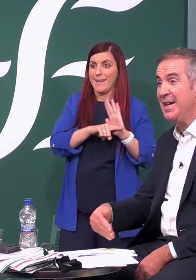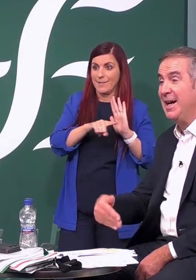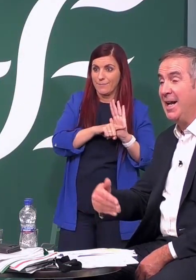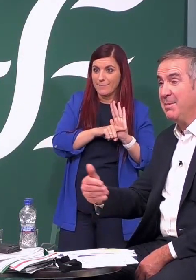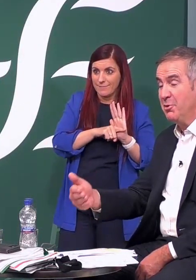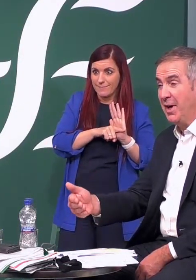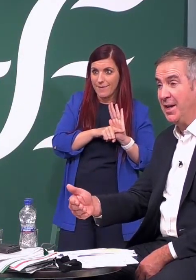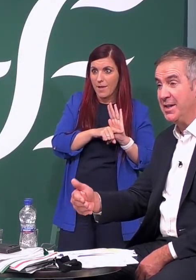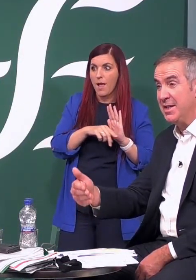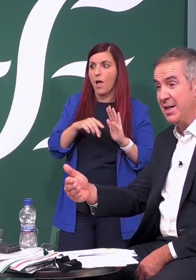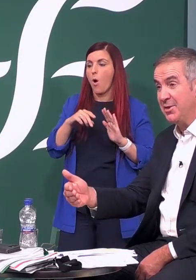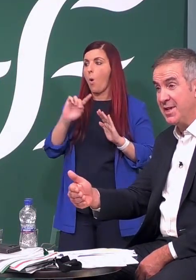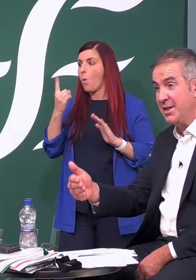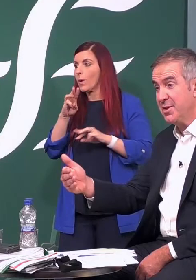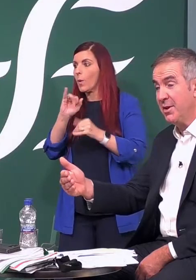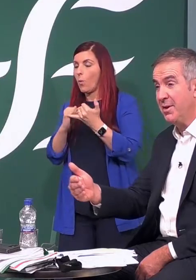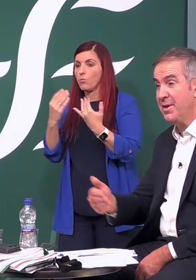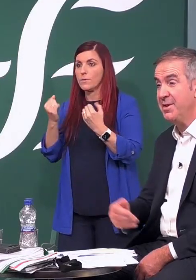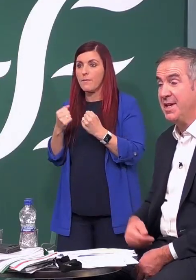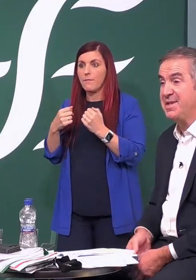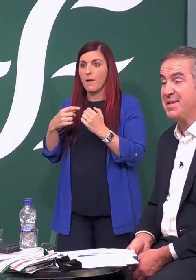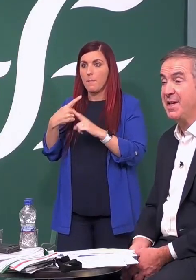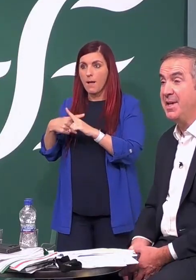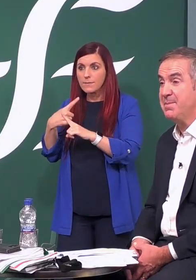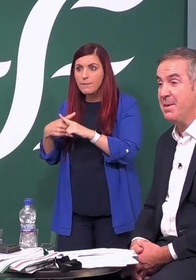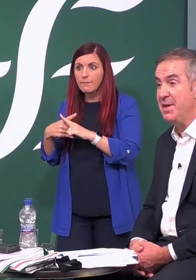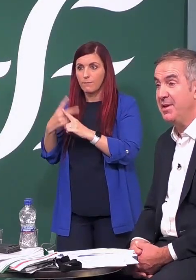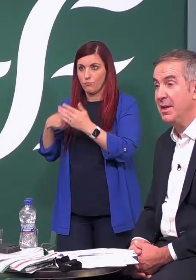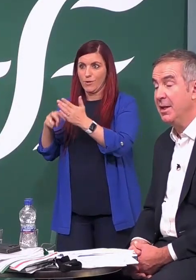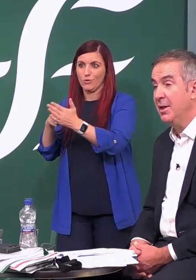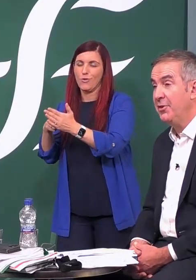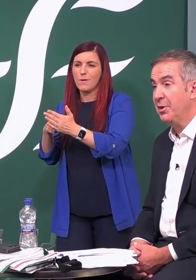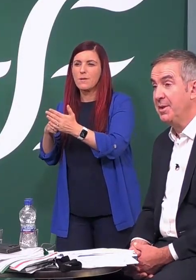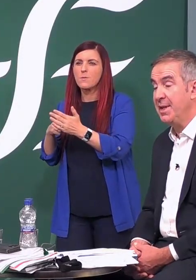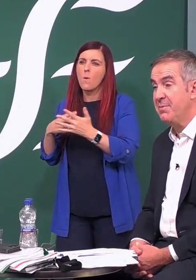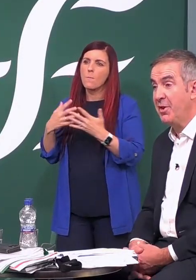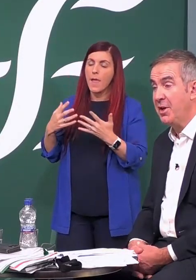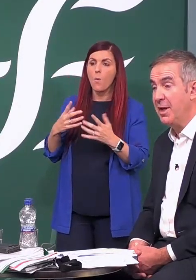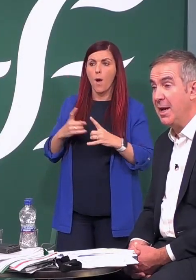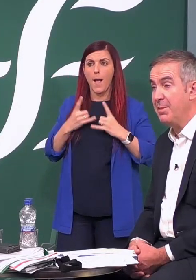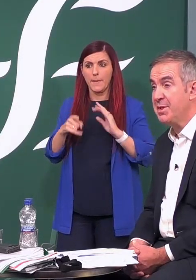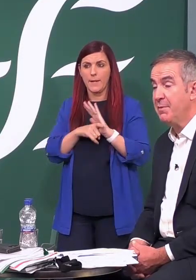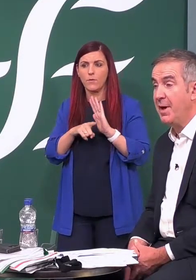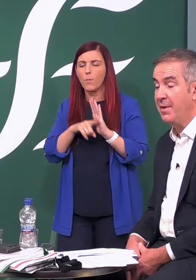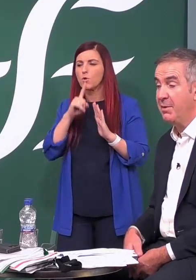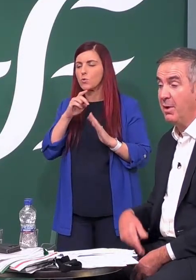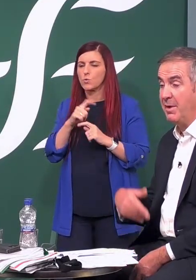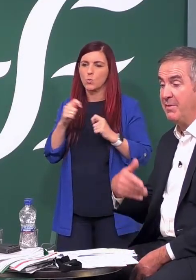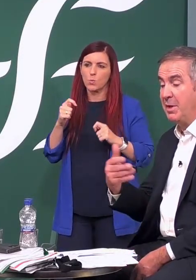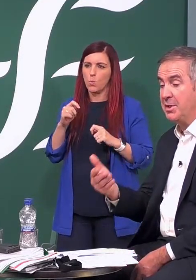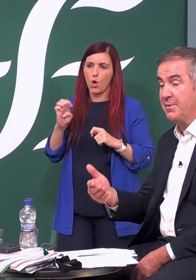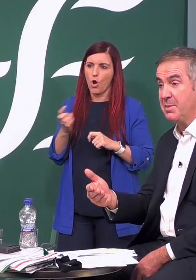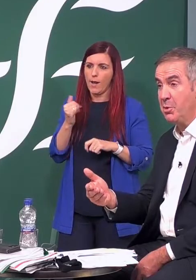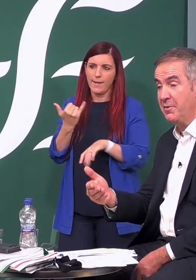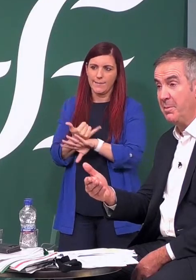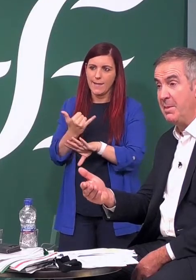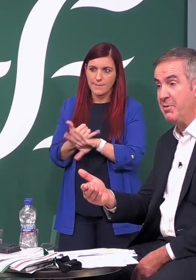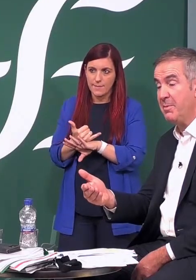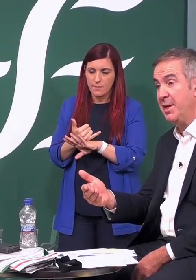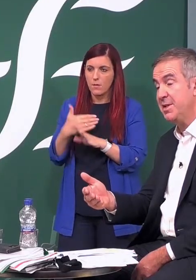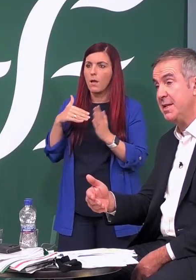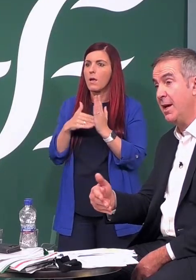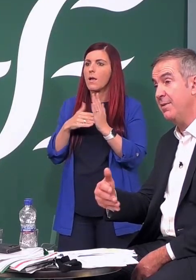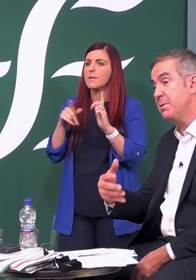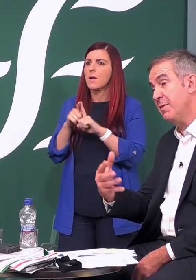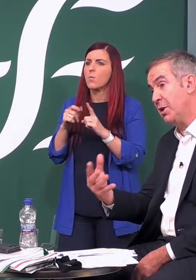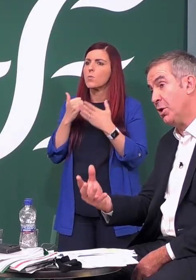result, and they move on and they take their second or third test, as the case may be. So it's very early yet. But so far, I think, we also have support for people